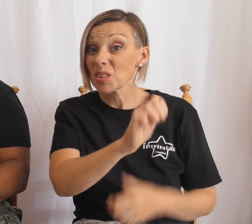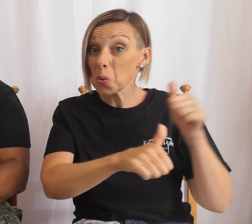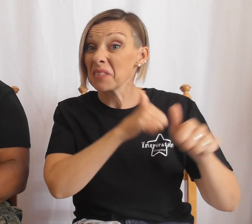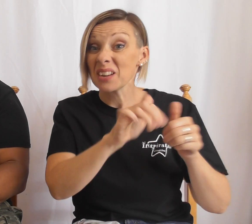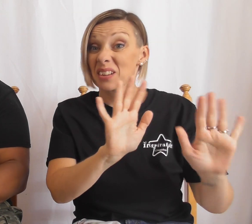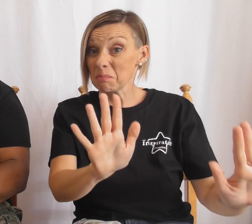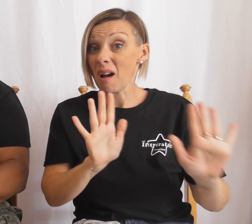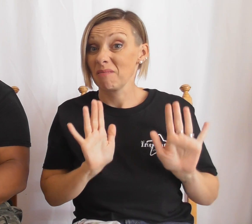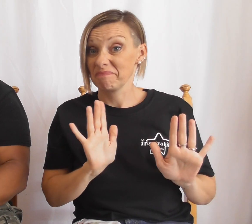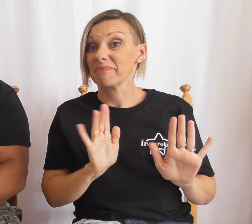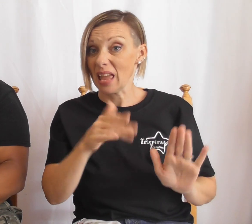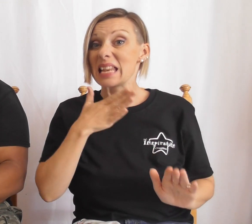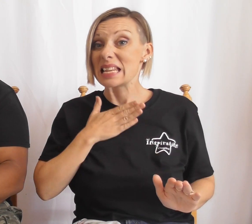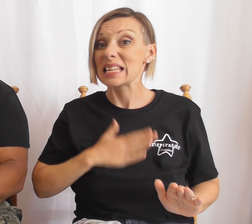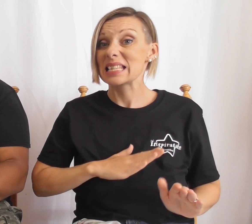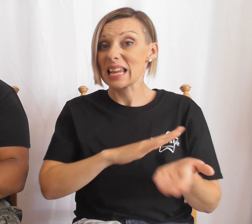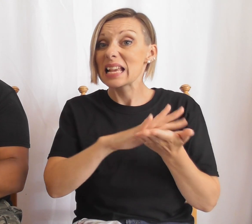cleaned.